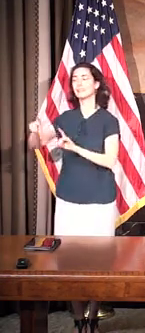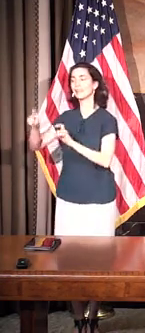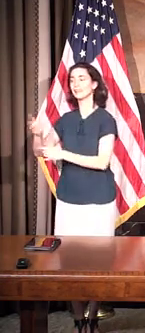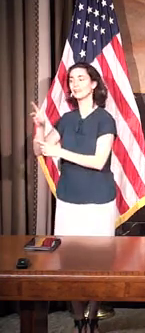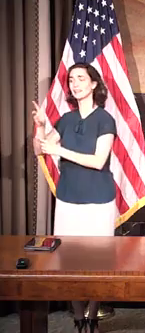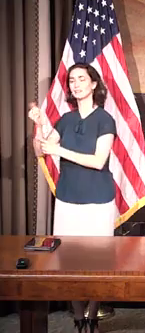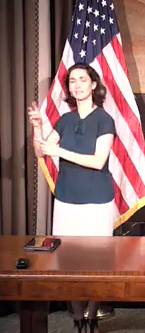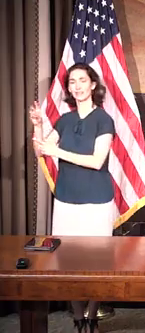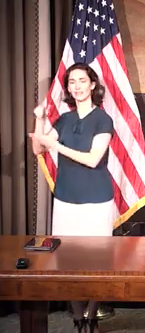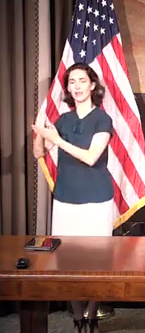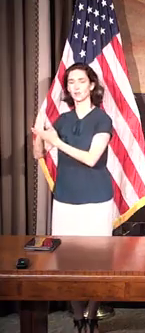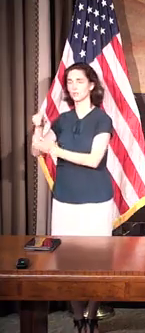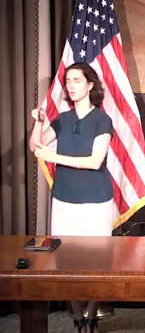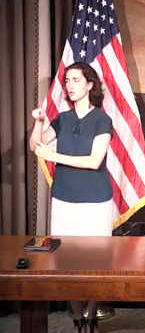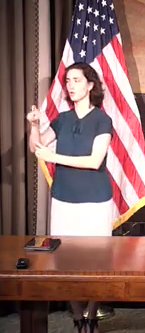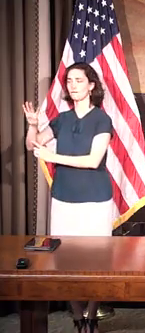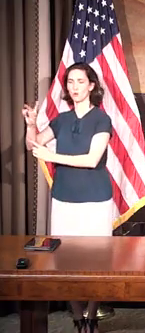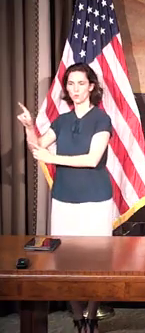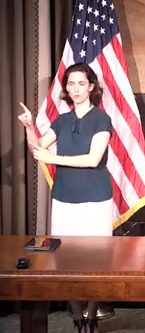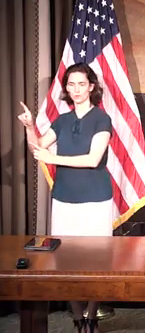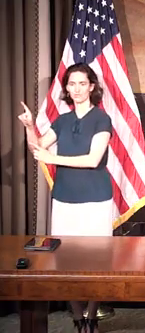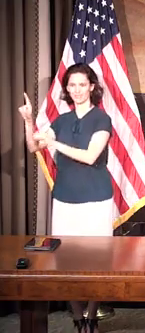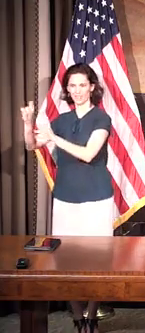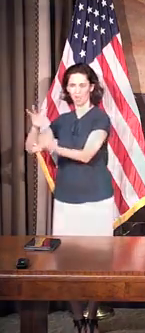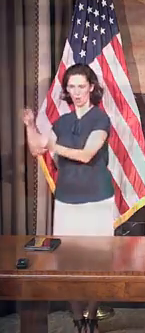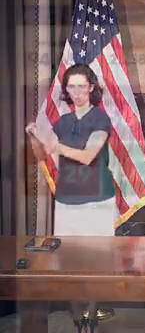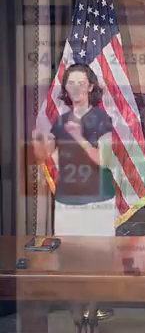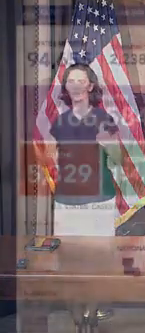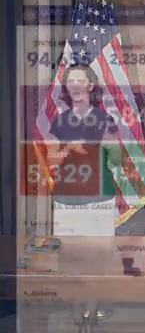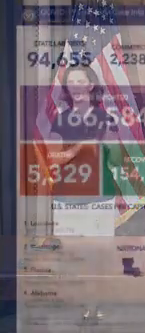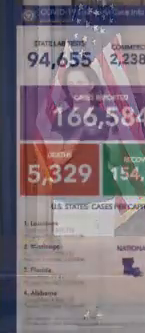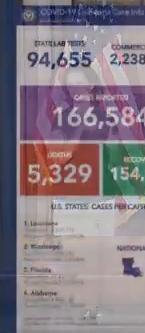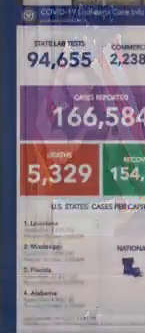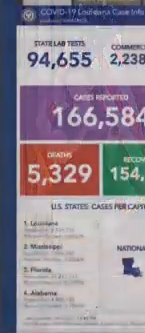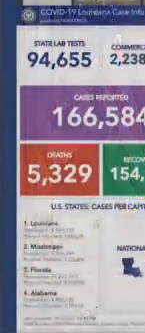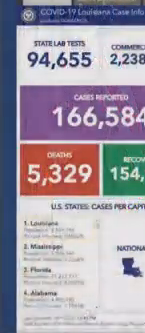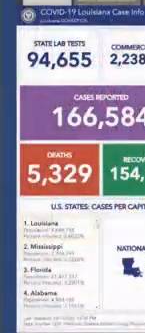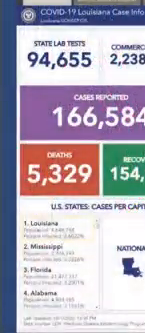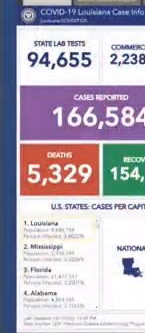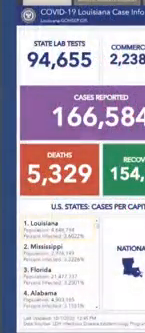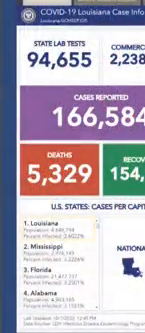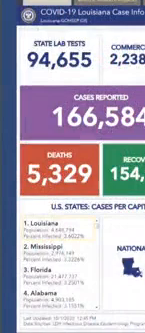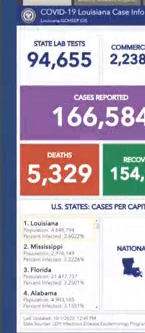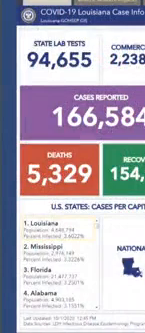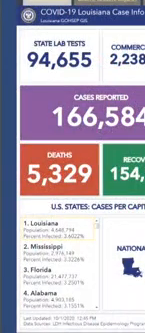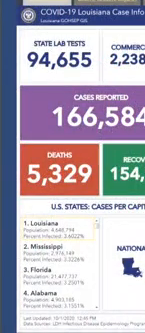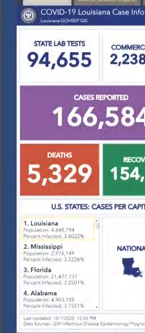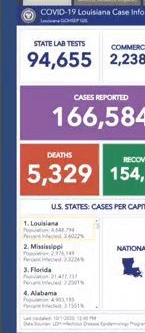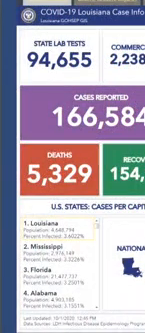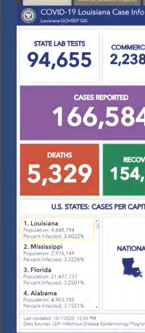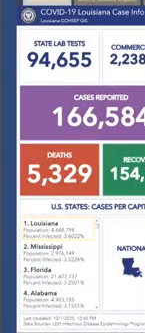16,141 new tests. In the month of September, we administered